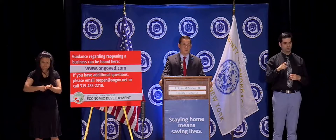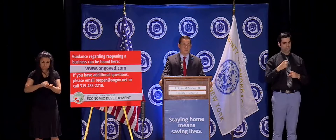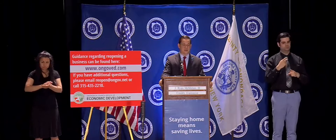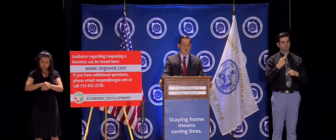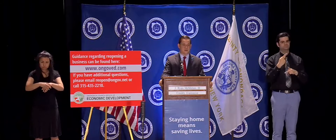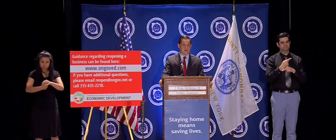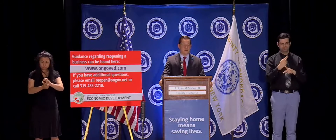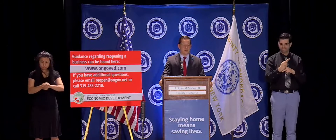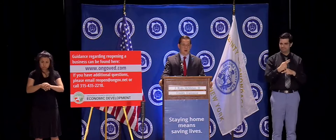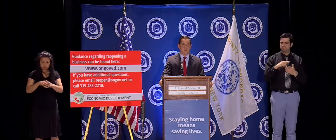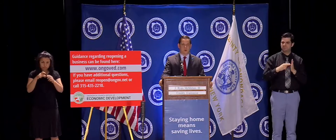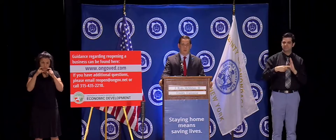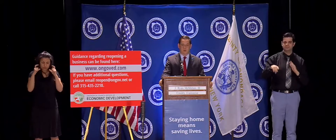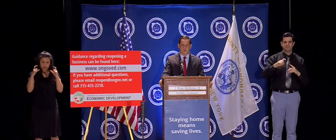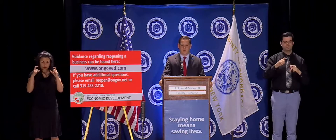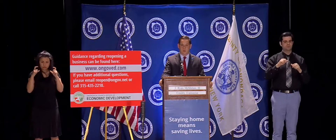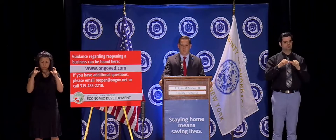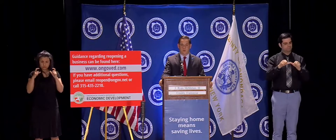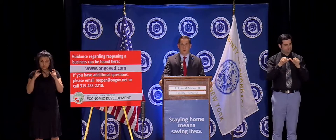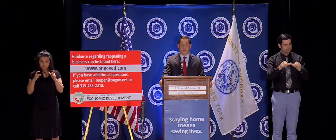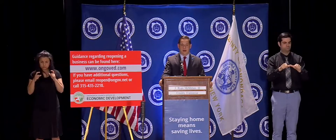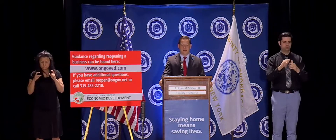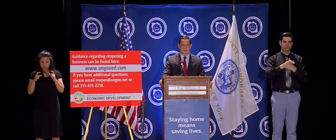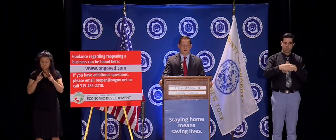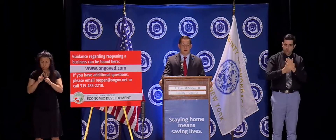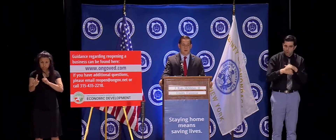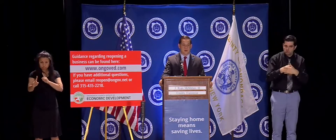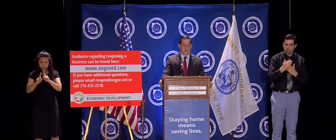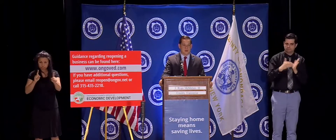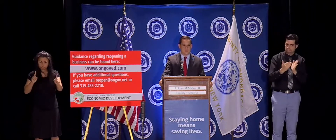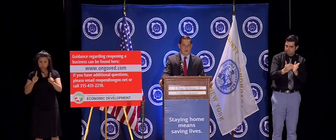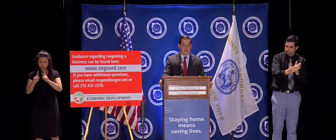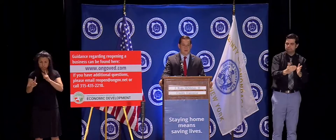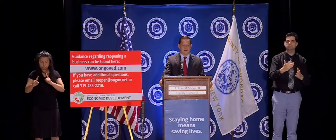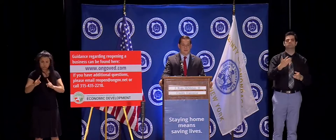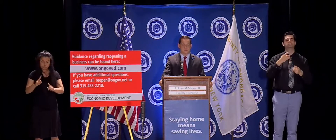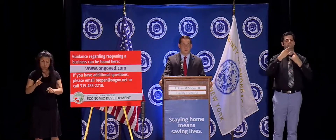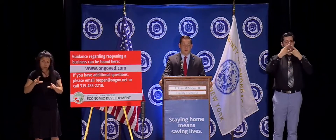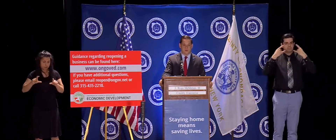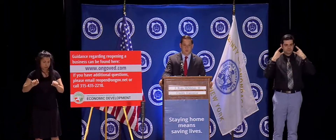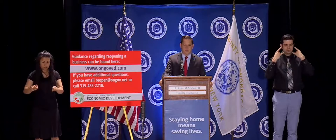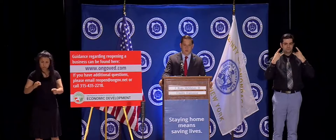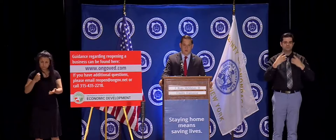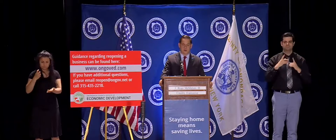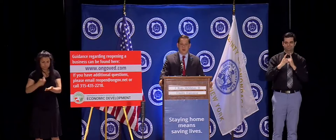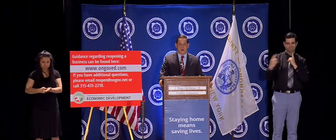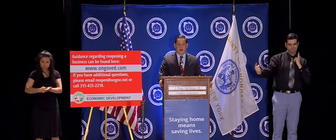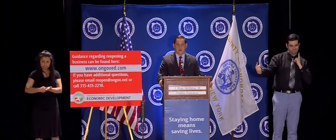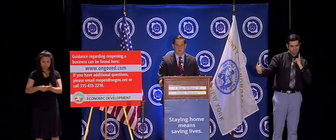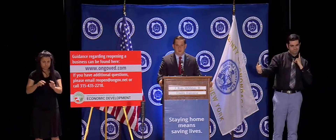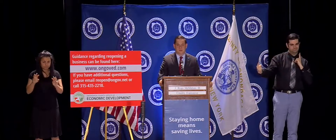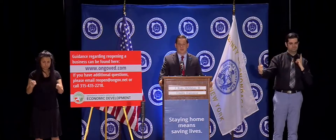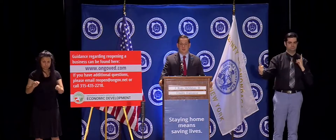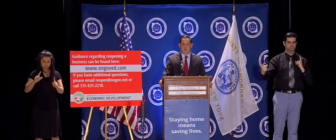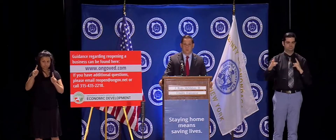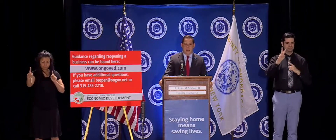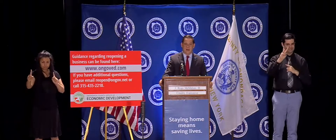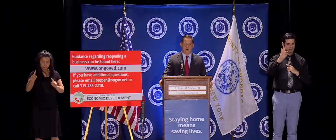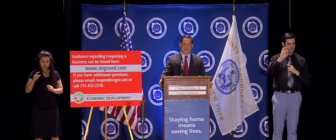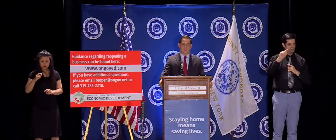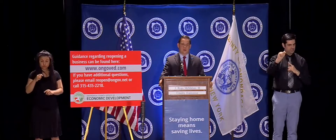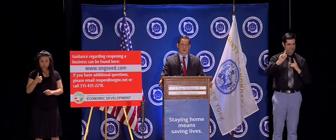We need to protect ourselves when we're out in public with people, wearing a mask, certainly 6 feet away from each other. This is